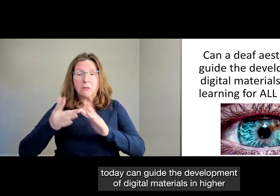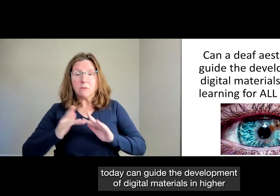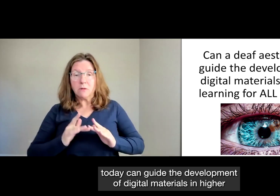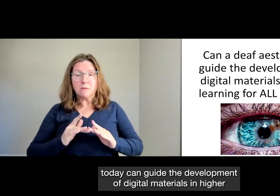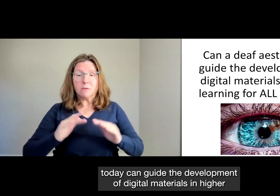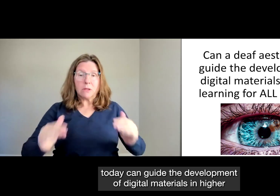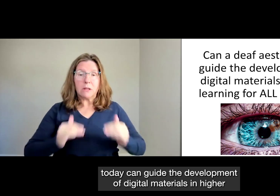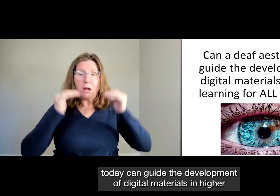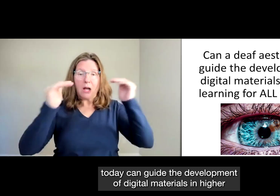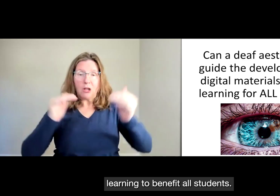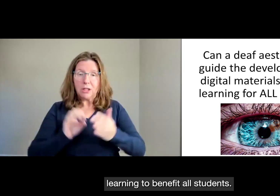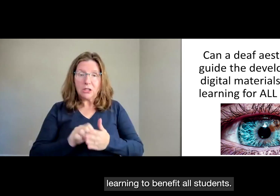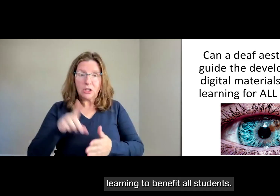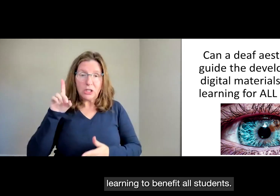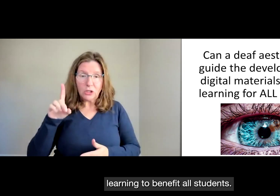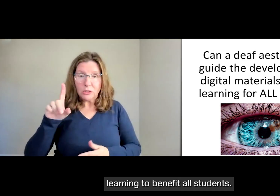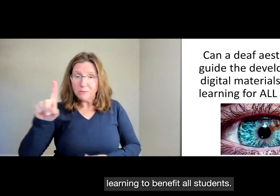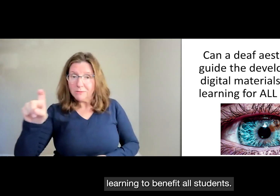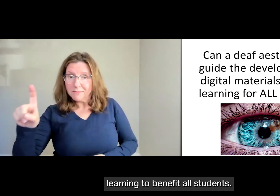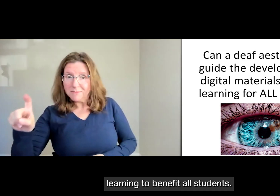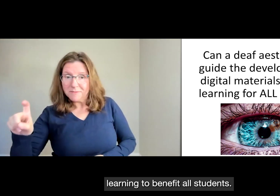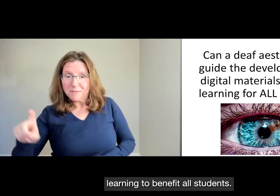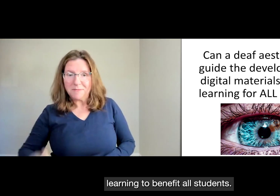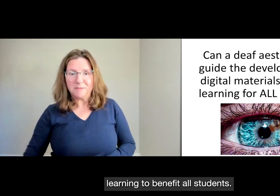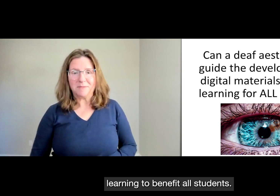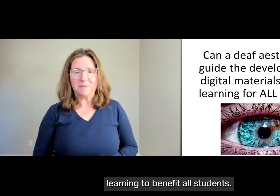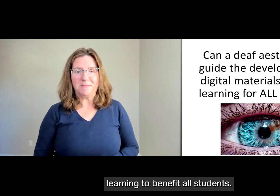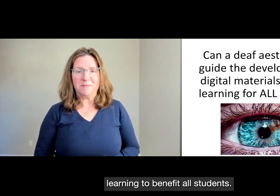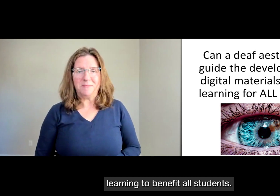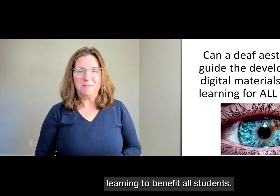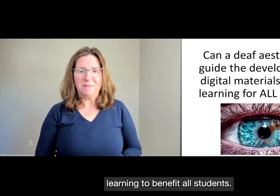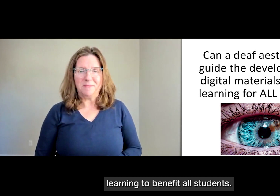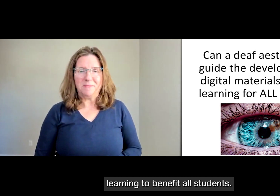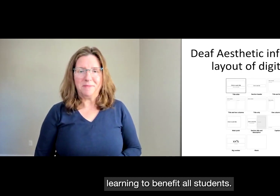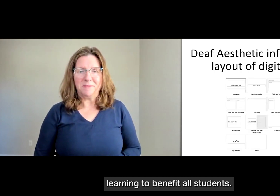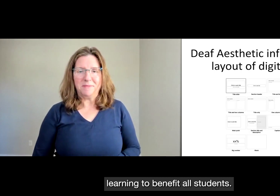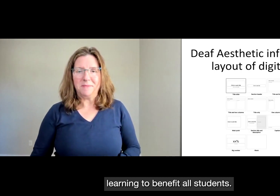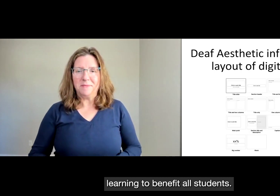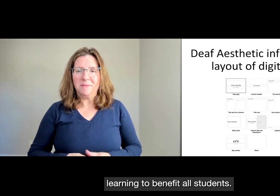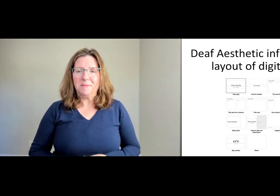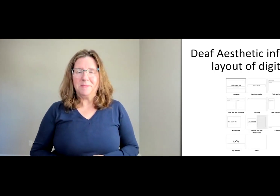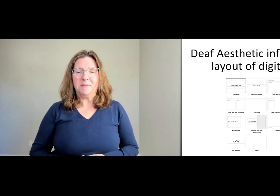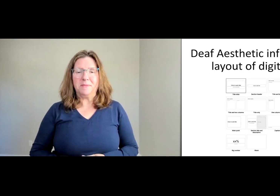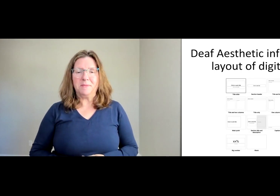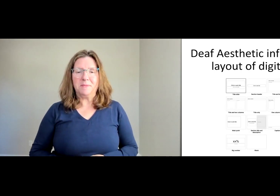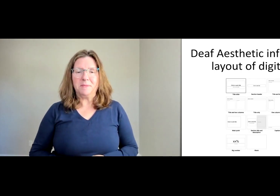digital materials in higher learning to benefit all students.